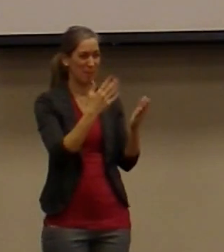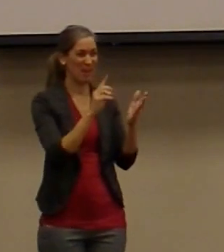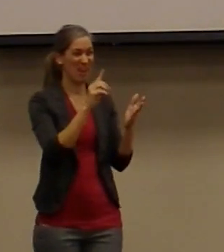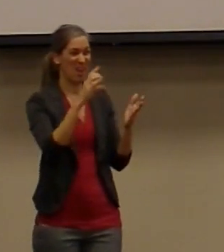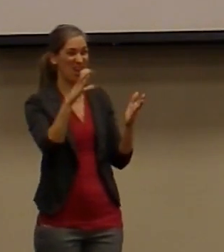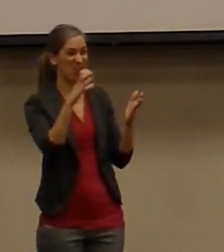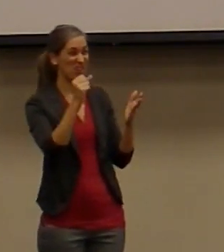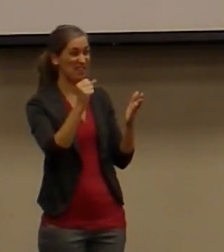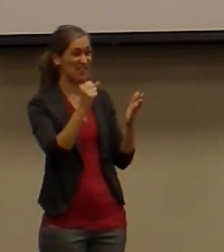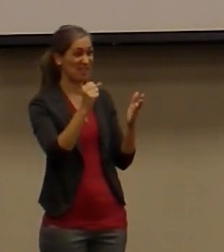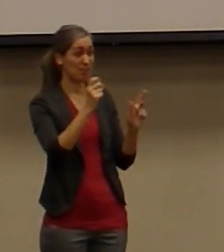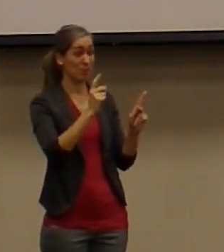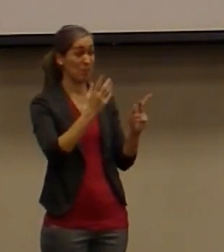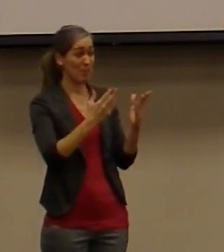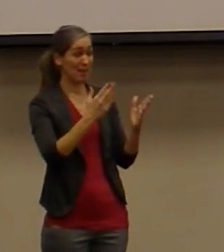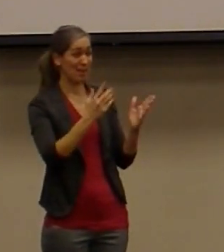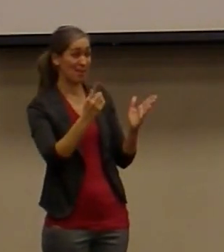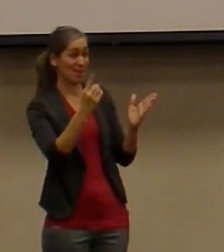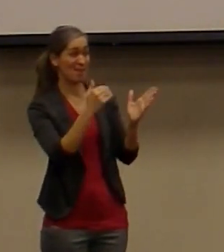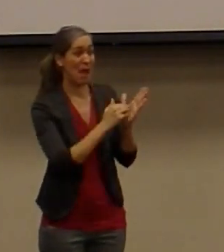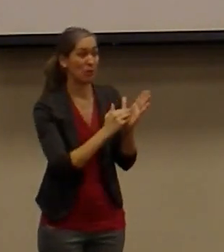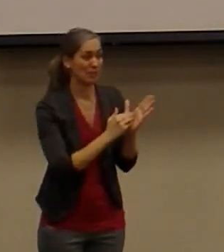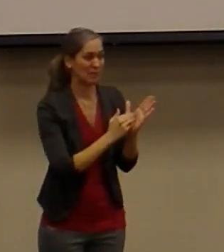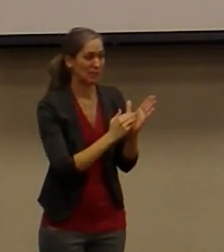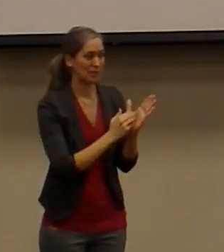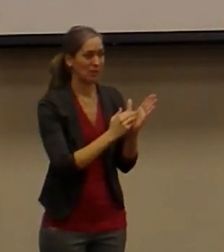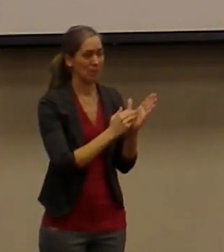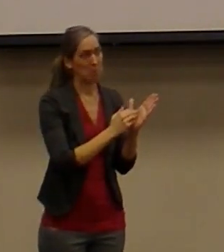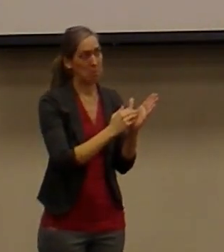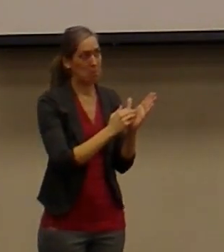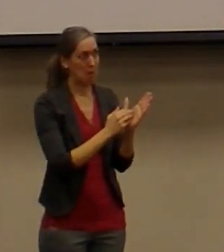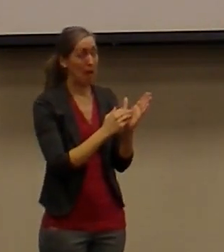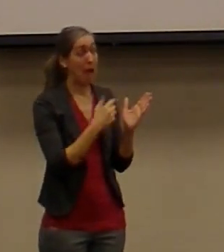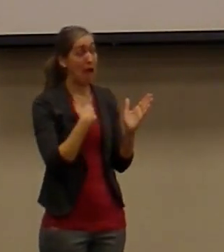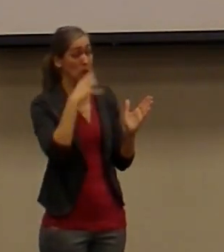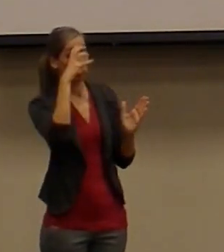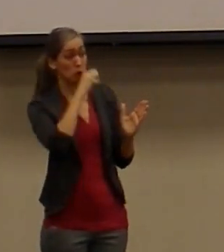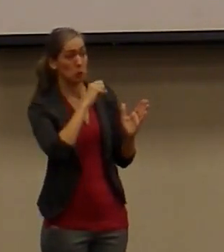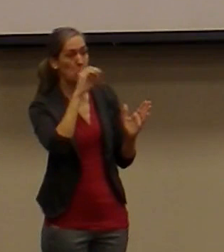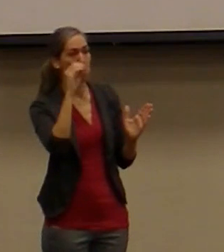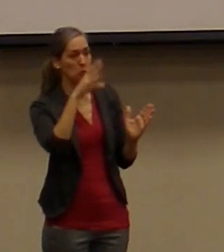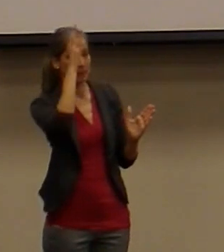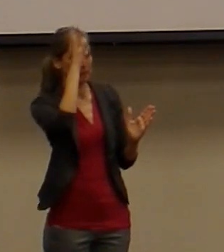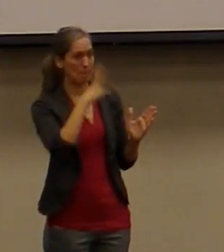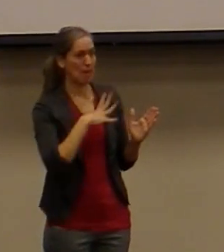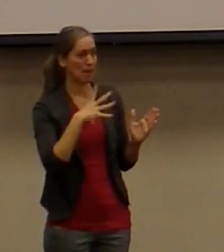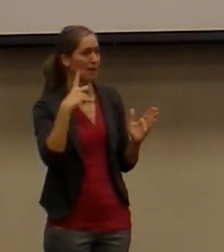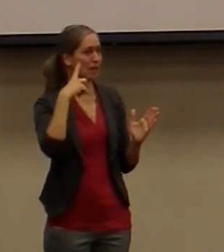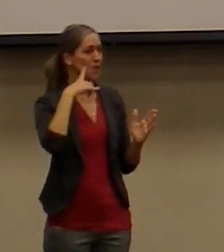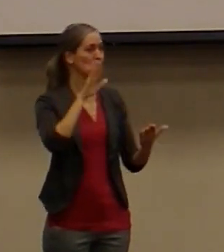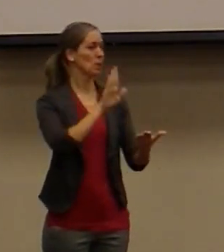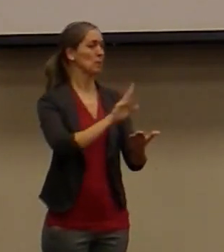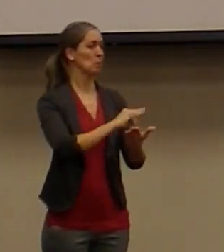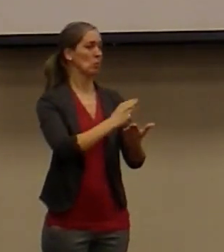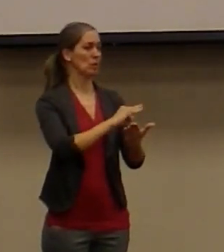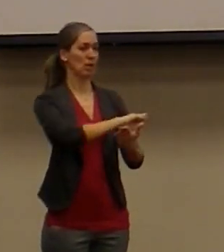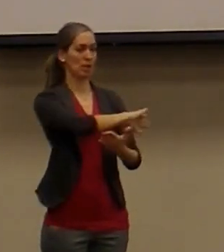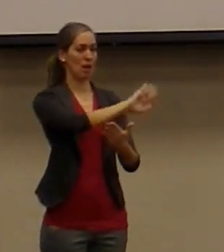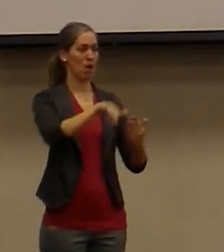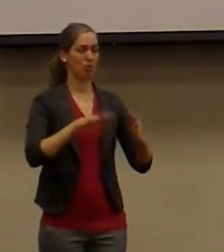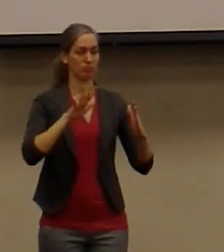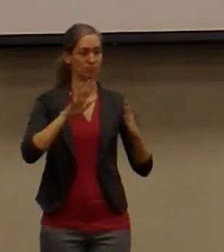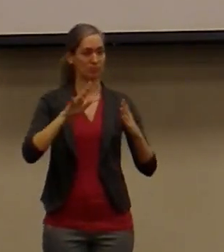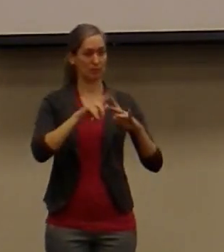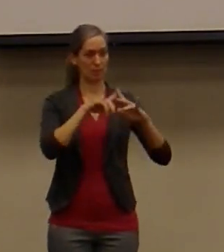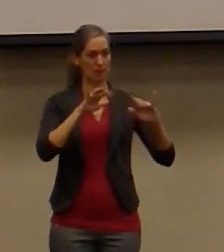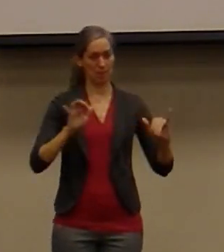or thousands of probably mostly men, when they hear the sound of the music, then they all fall